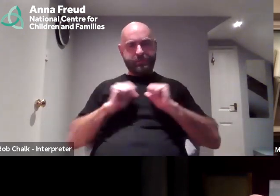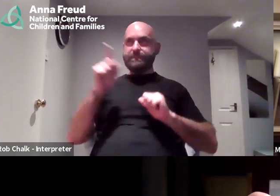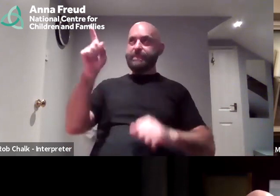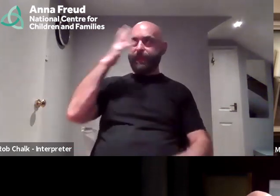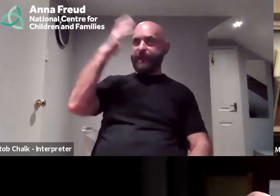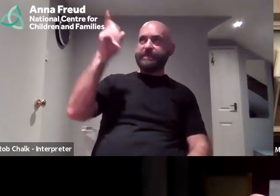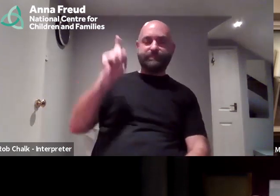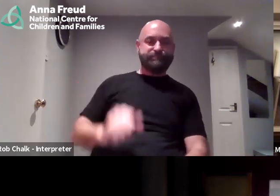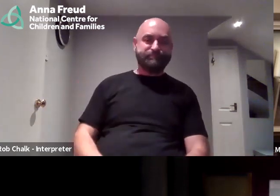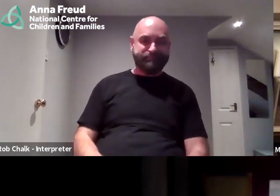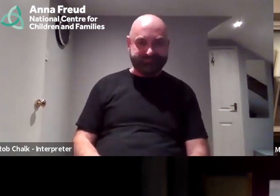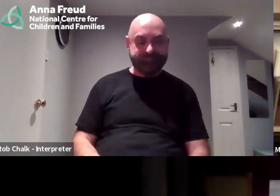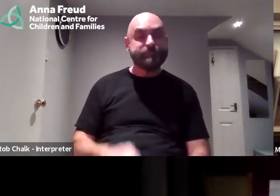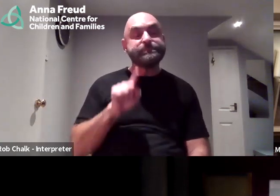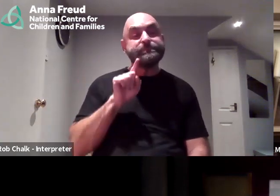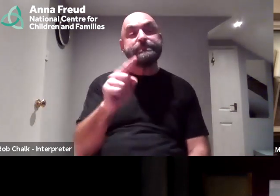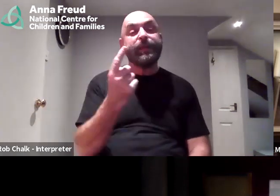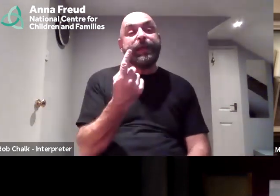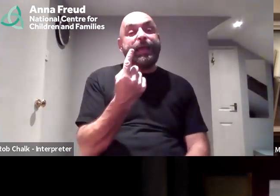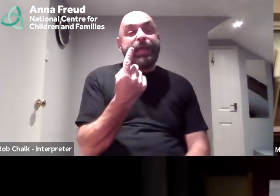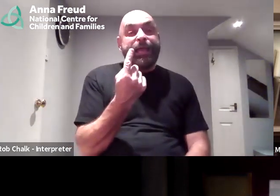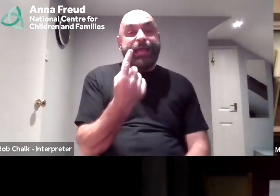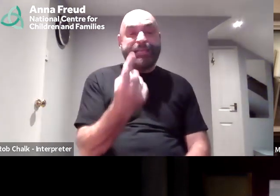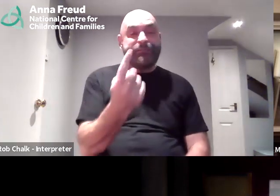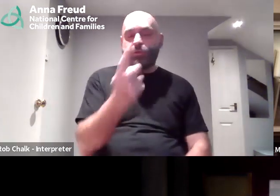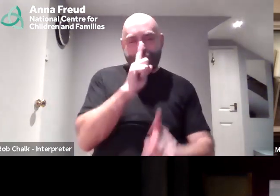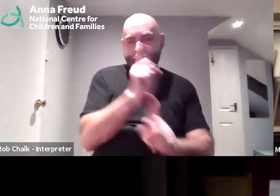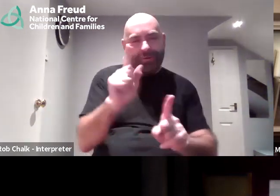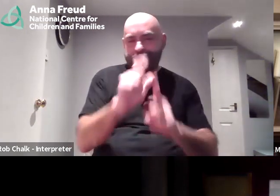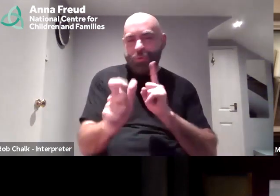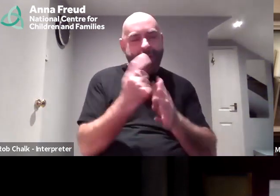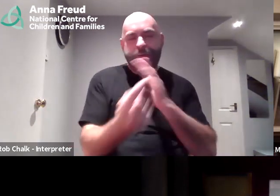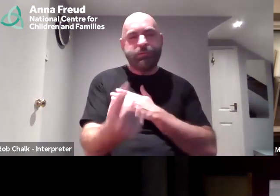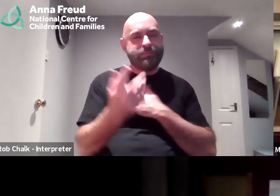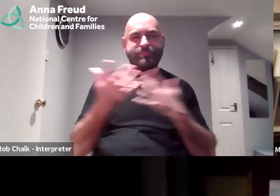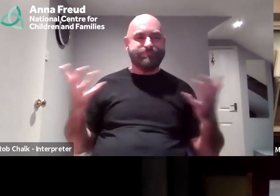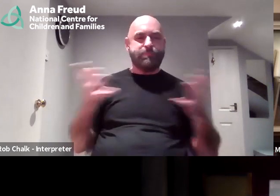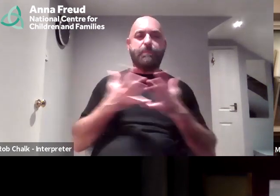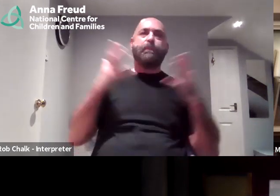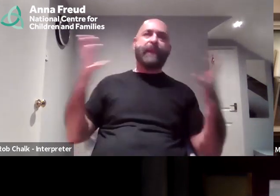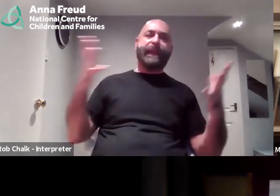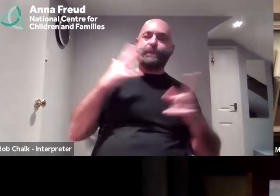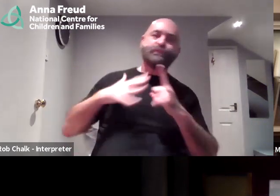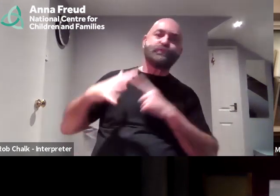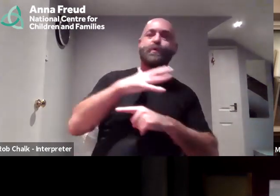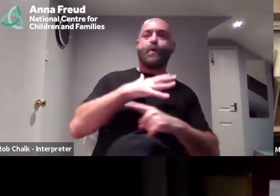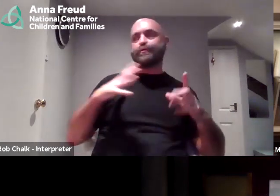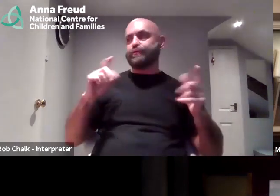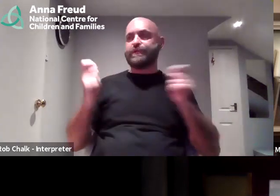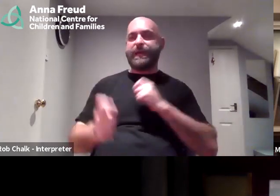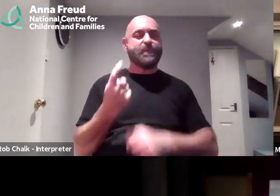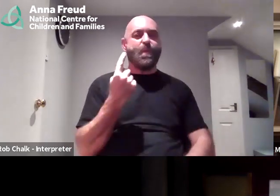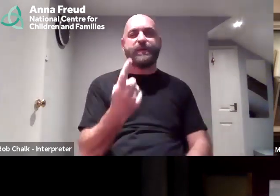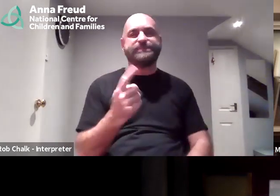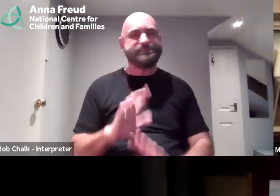governments. Now, as an individual, you can't do it on your own. We never got big social change by individuals. We